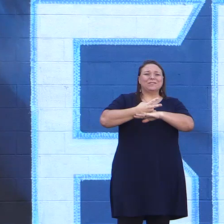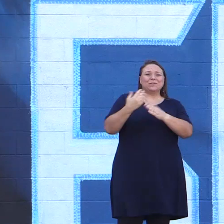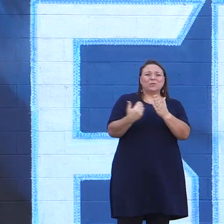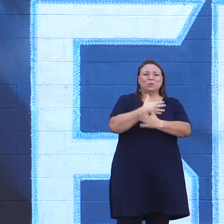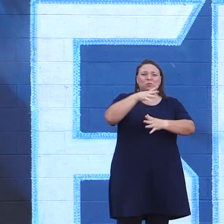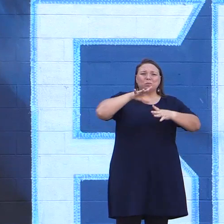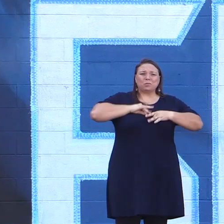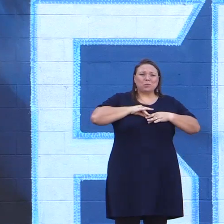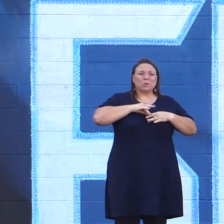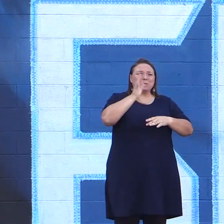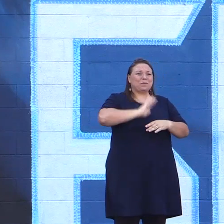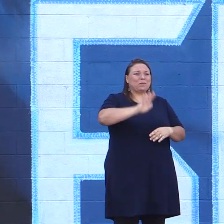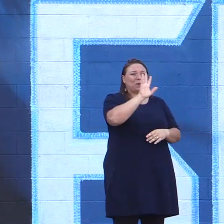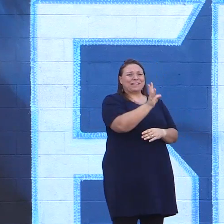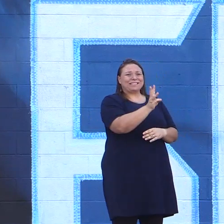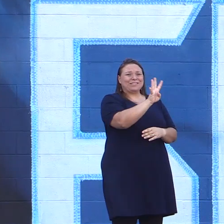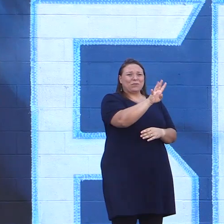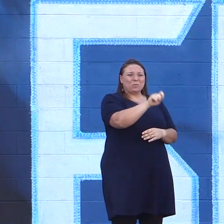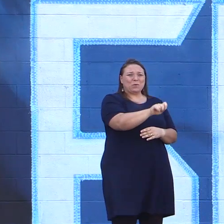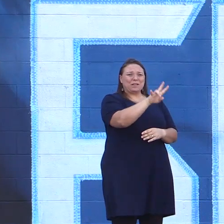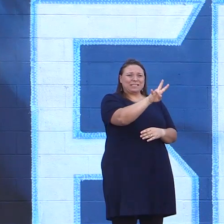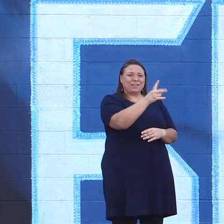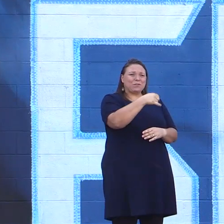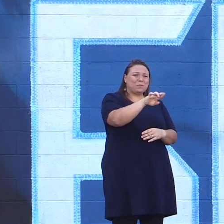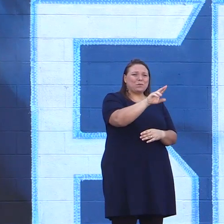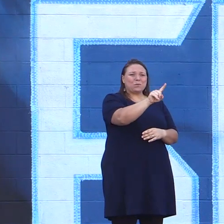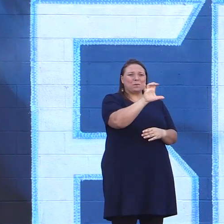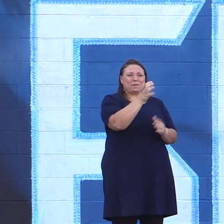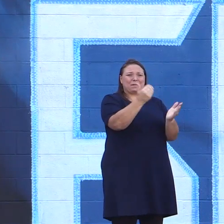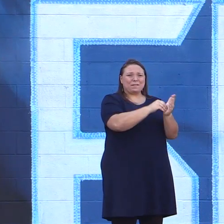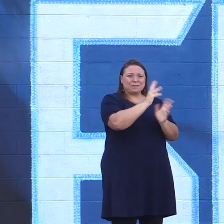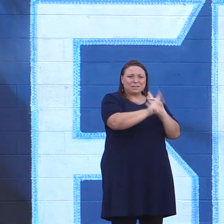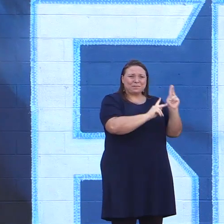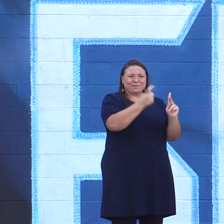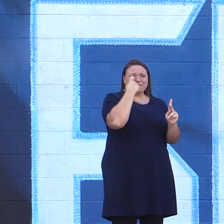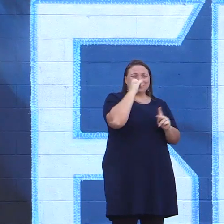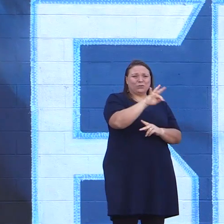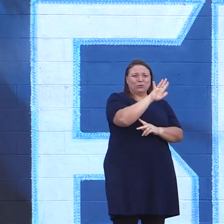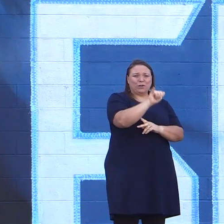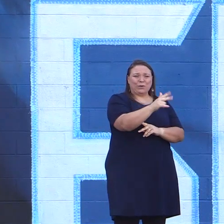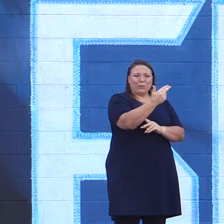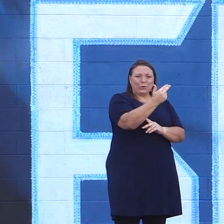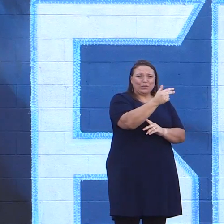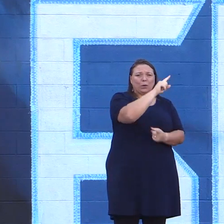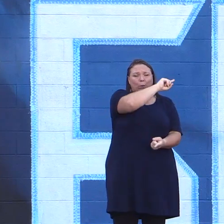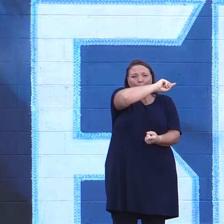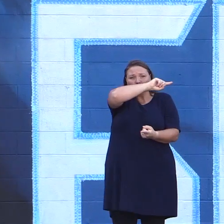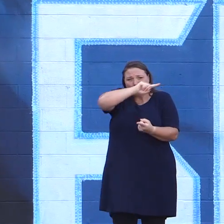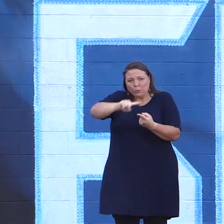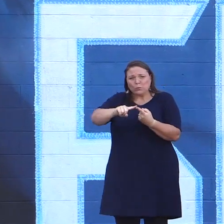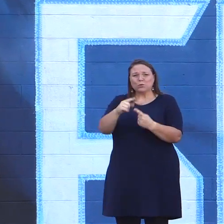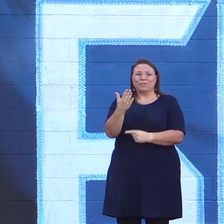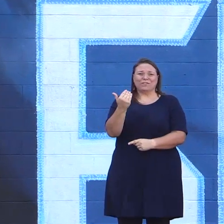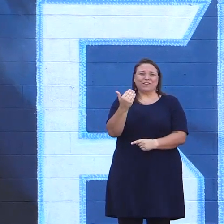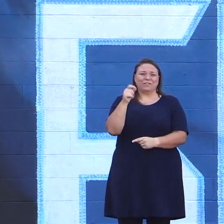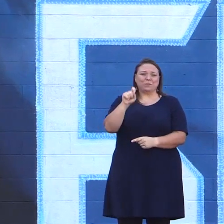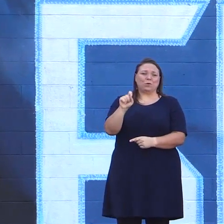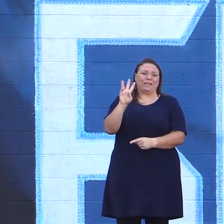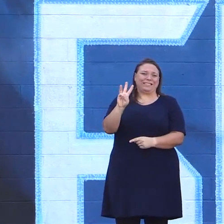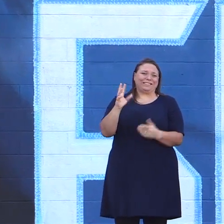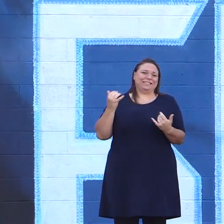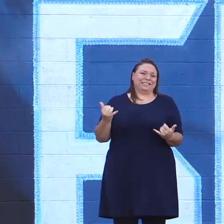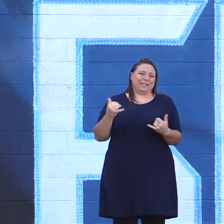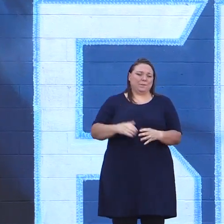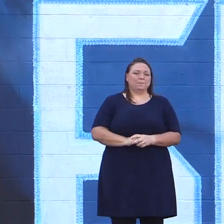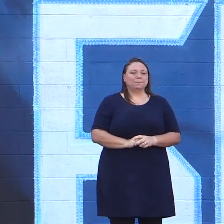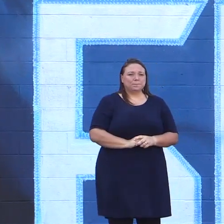peaked at 64.7 per 100,000 residents on July the 13th. That metric is 15.6 as